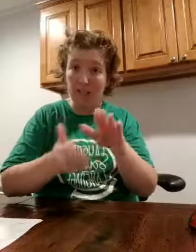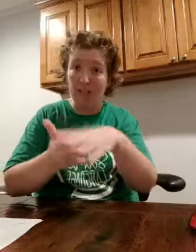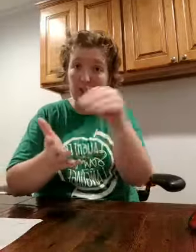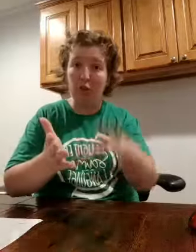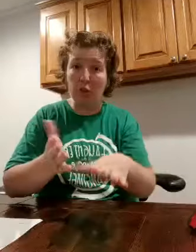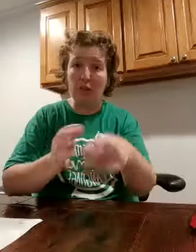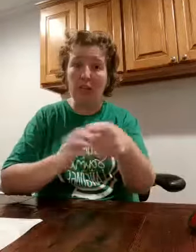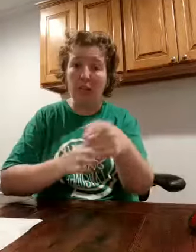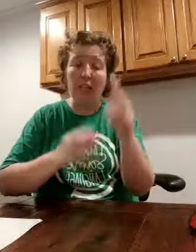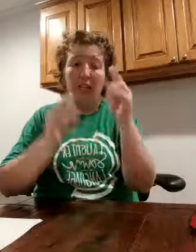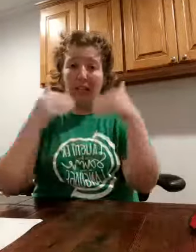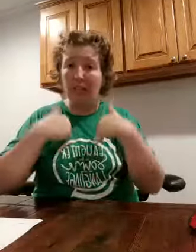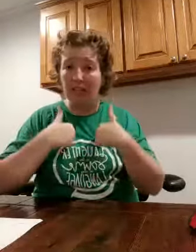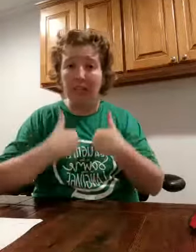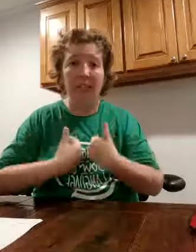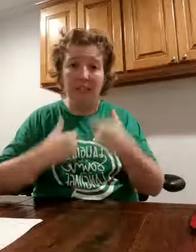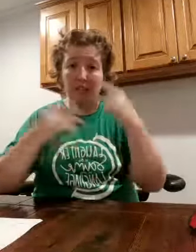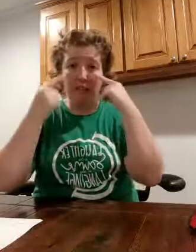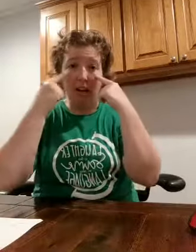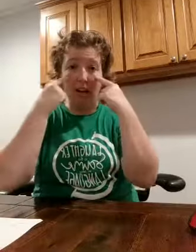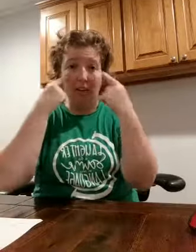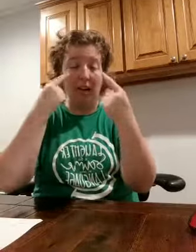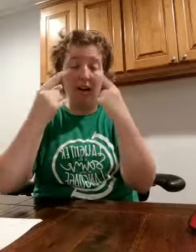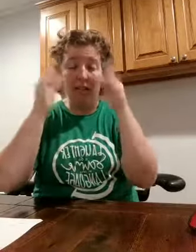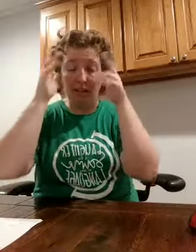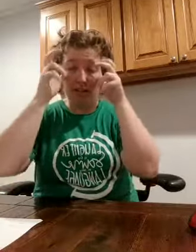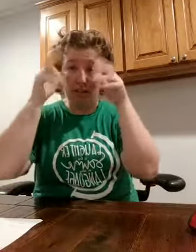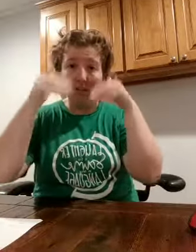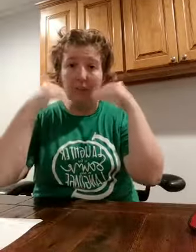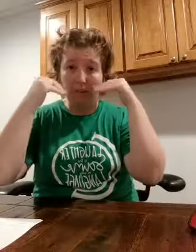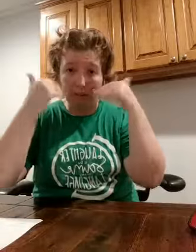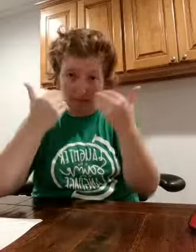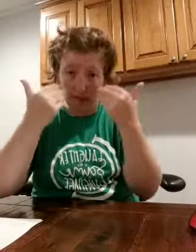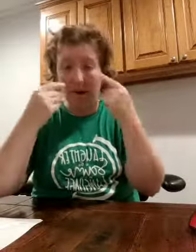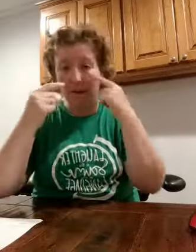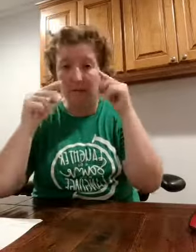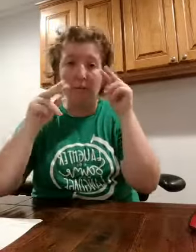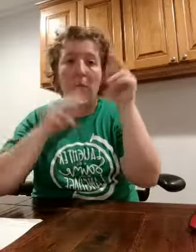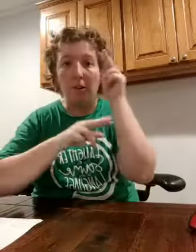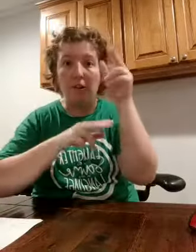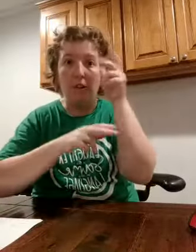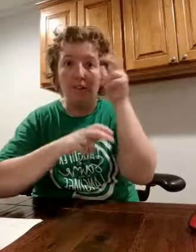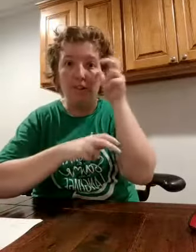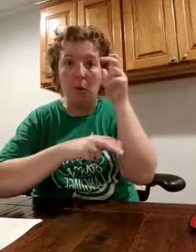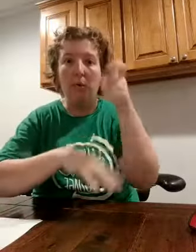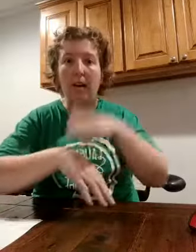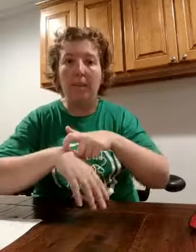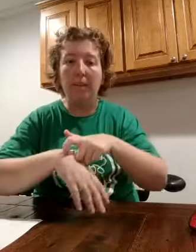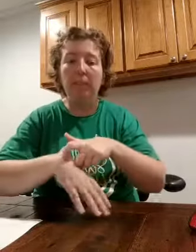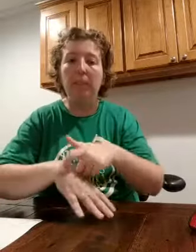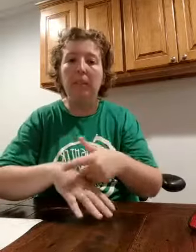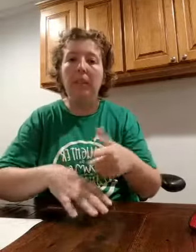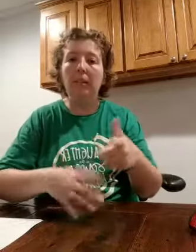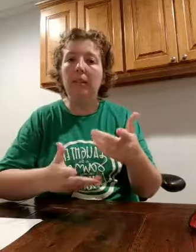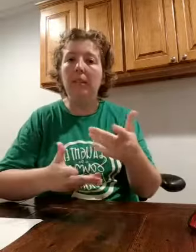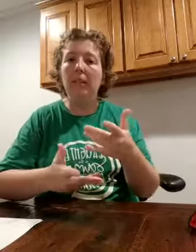your student is tired, eyes are tired from watching the whole time,